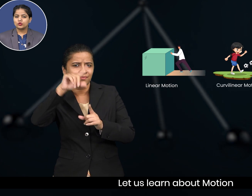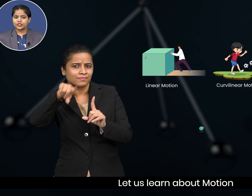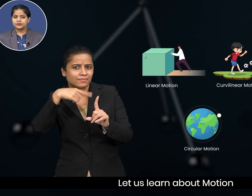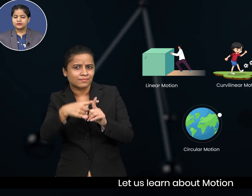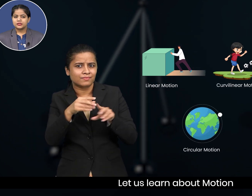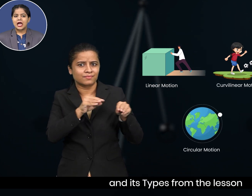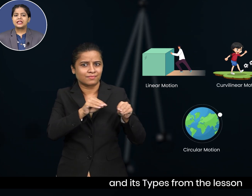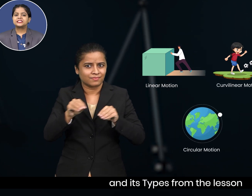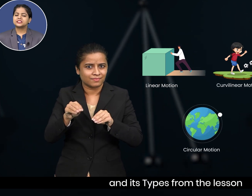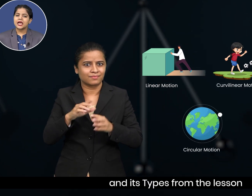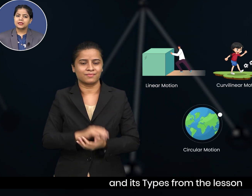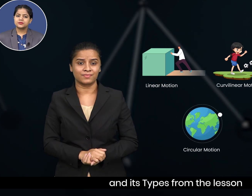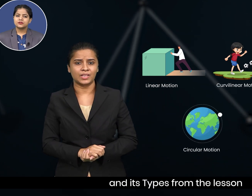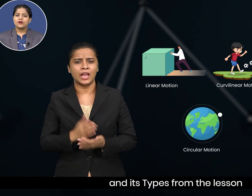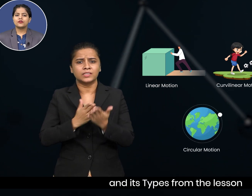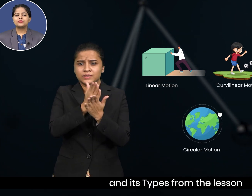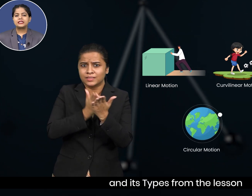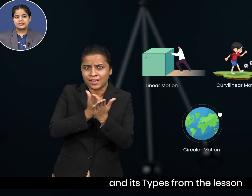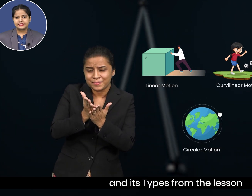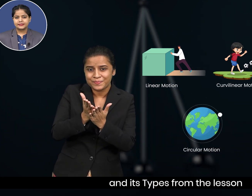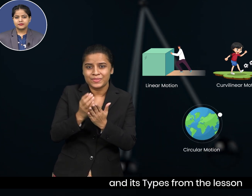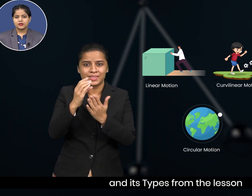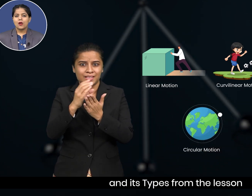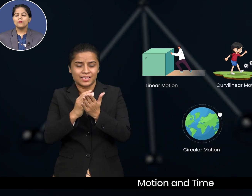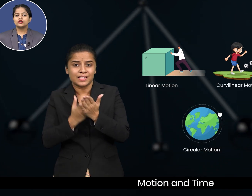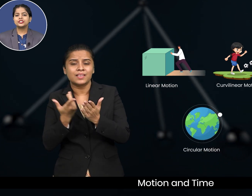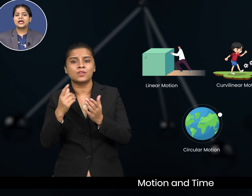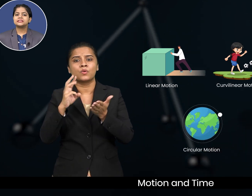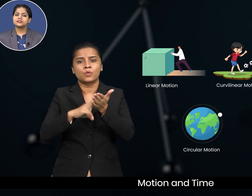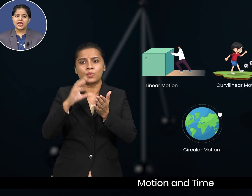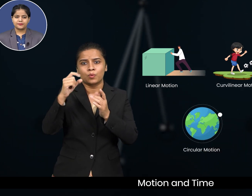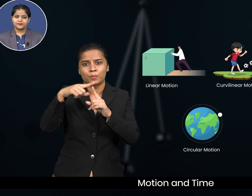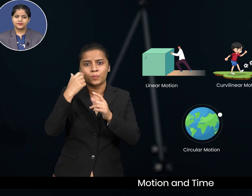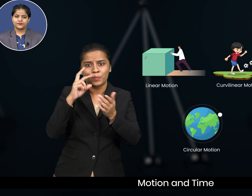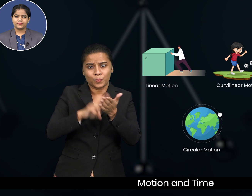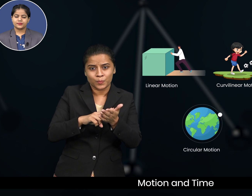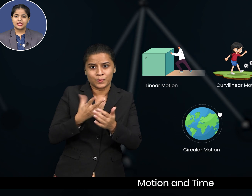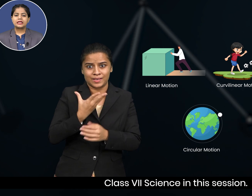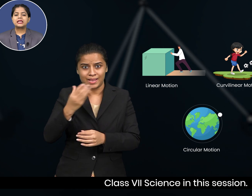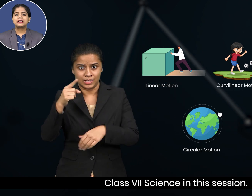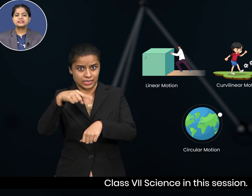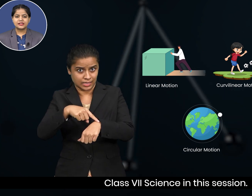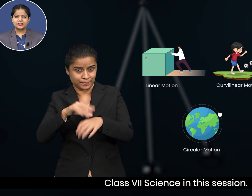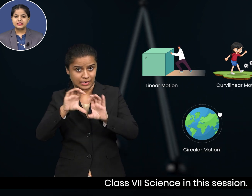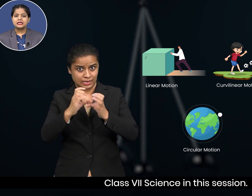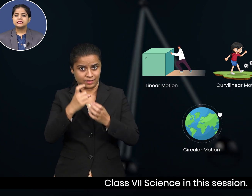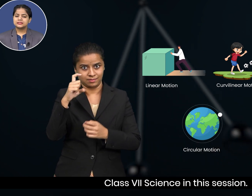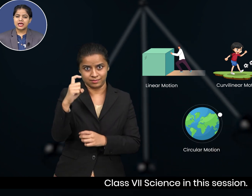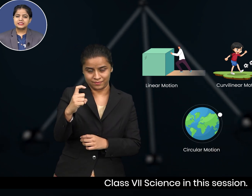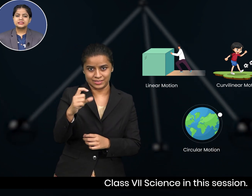about motion and its types from the lesson Motion and Time, Class